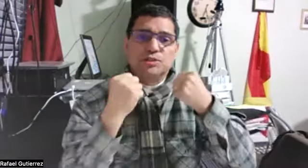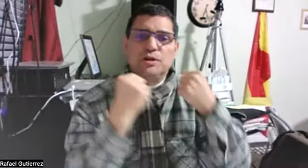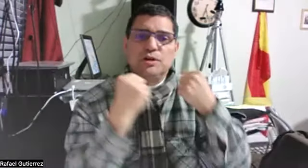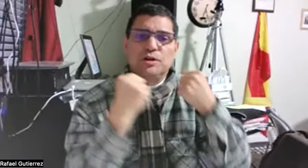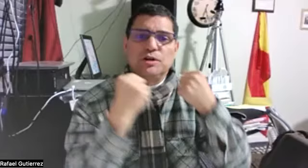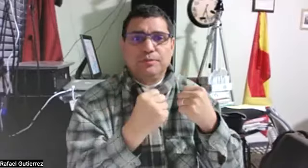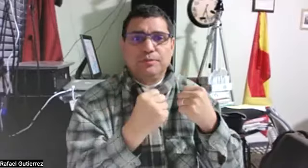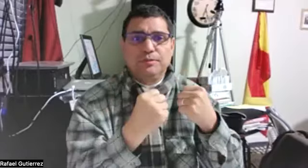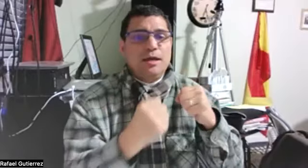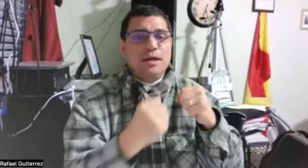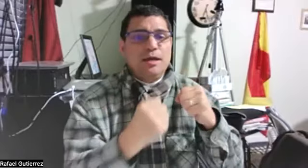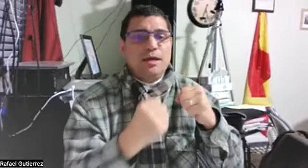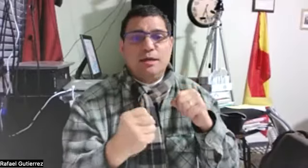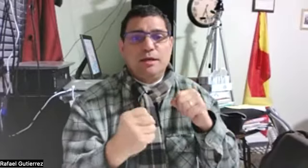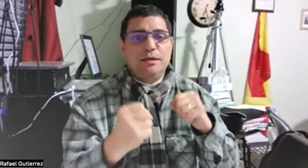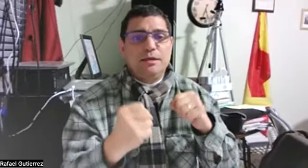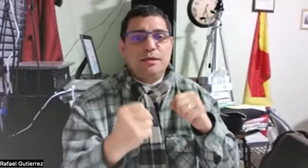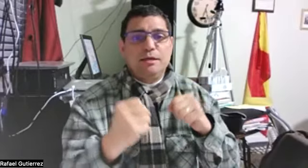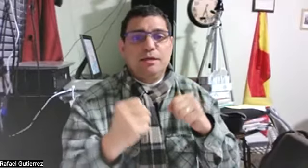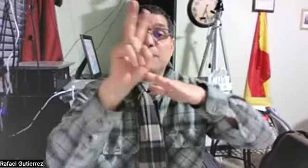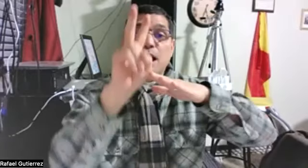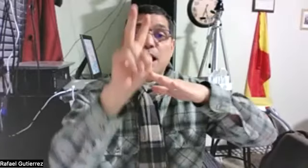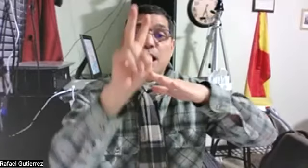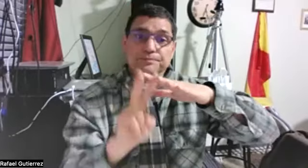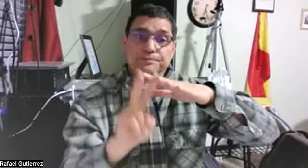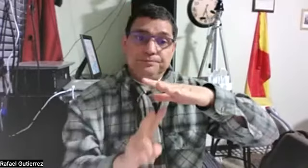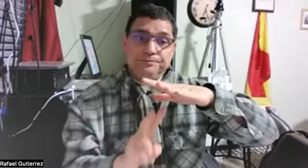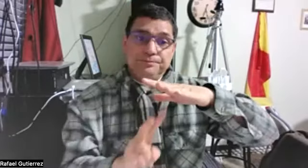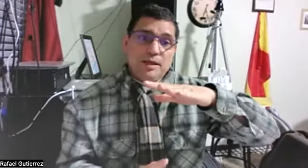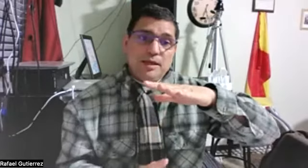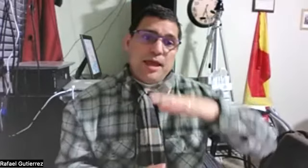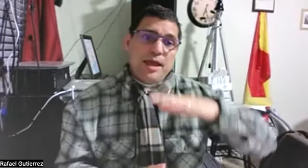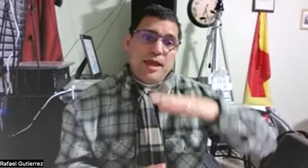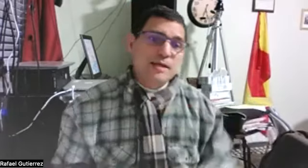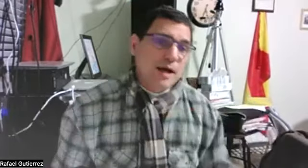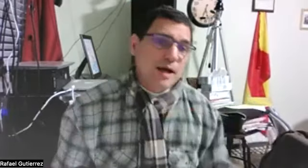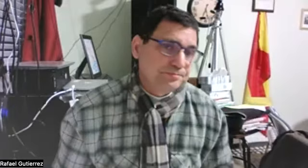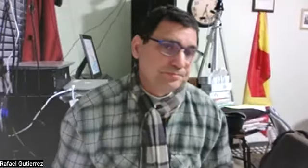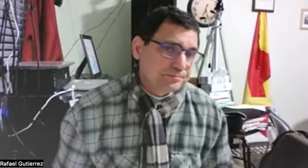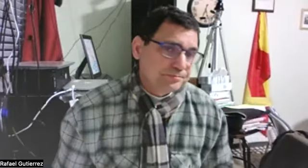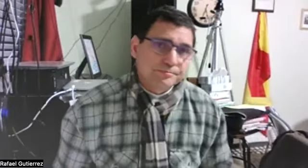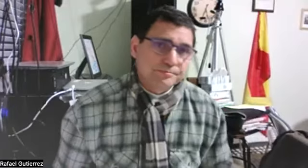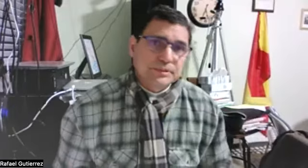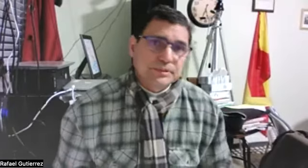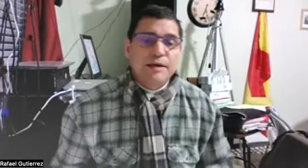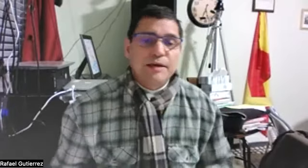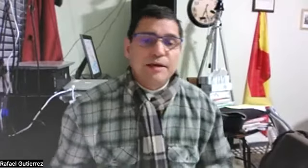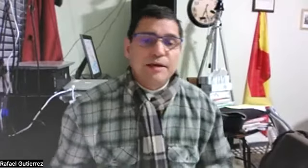strong and he drowned. And so sad. Yeah, very